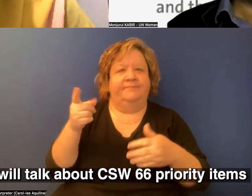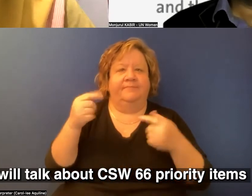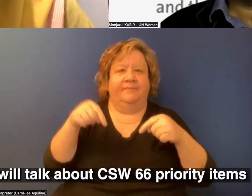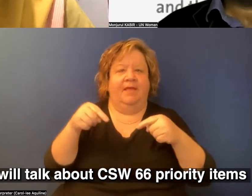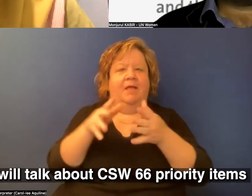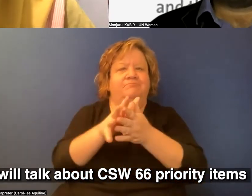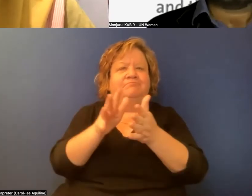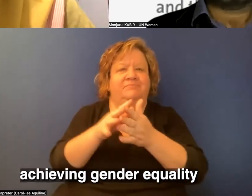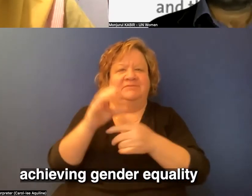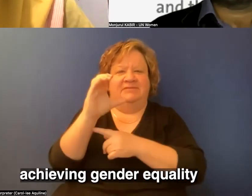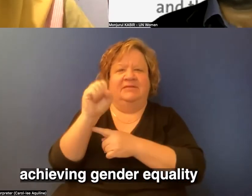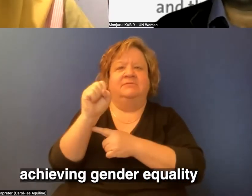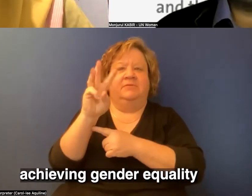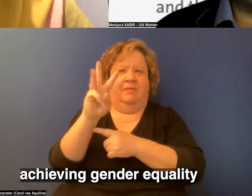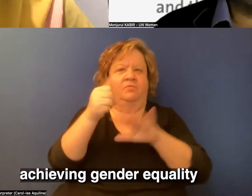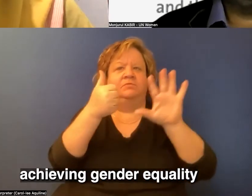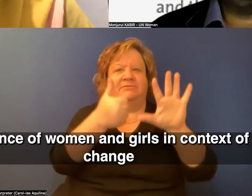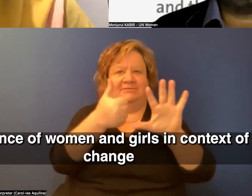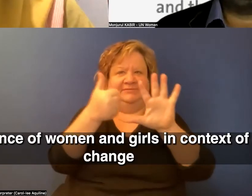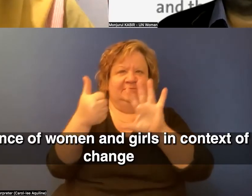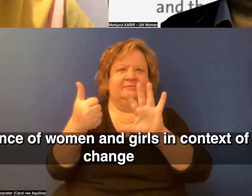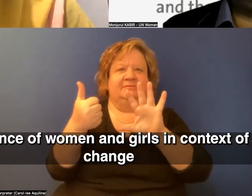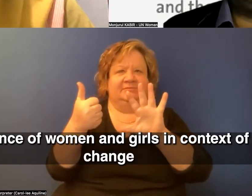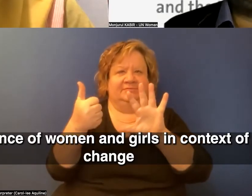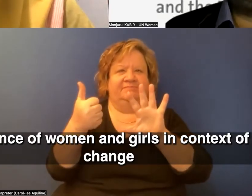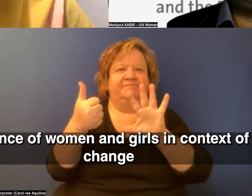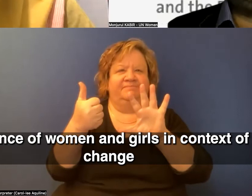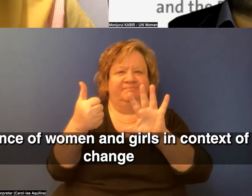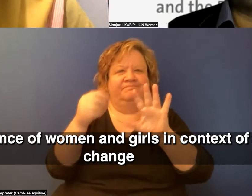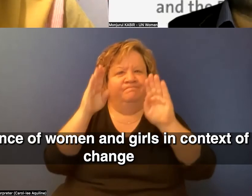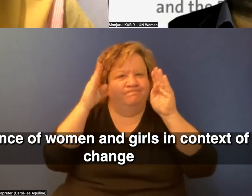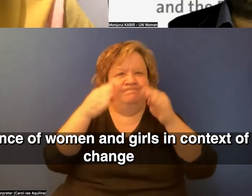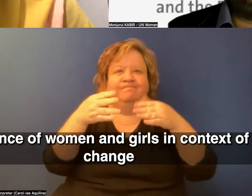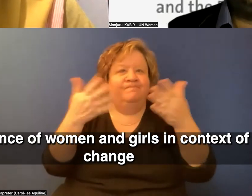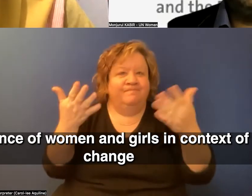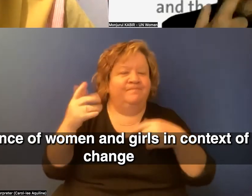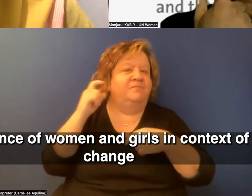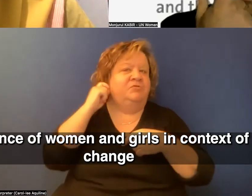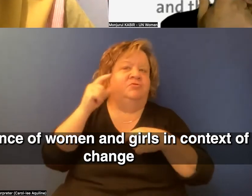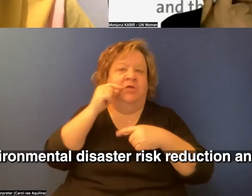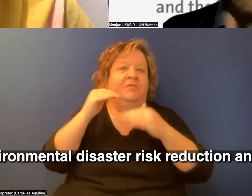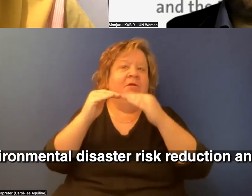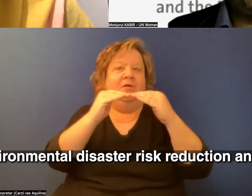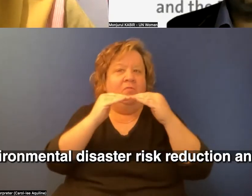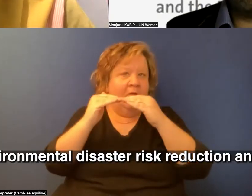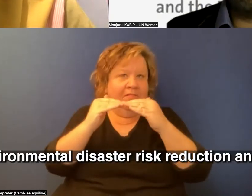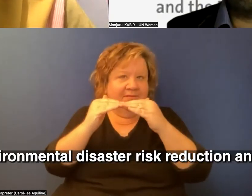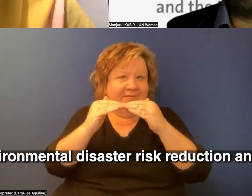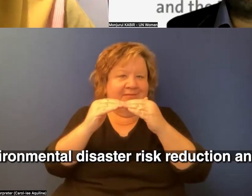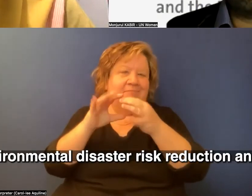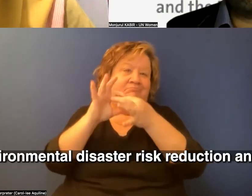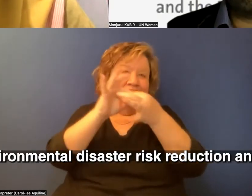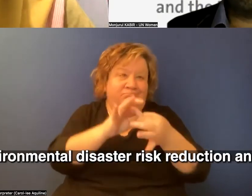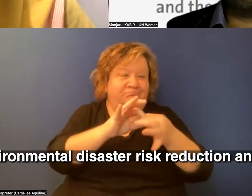CSW66 priorities, achieving gender equality and the empowerment of all women and girls in the context of climate change,